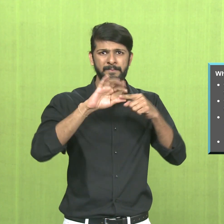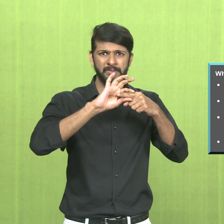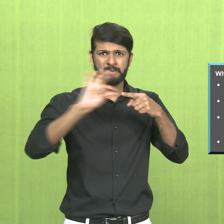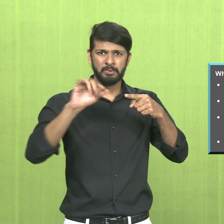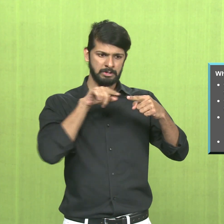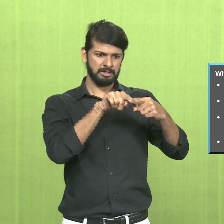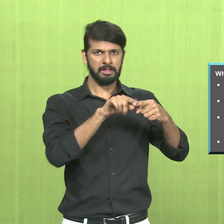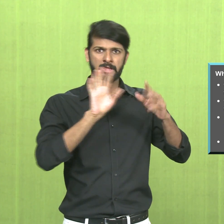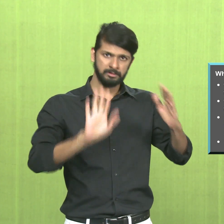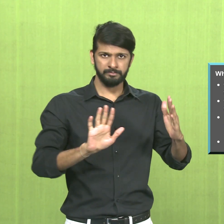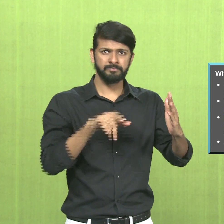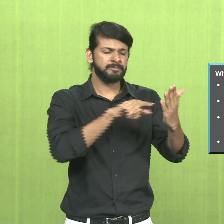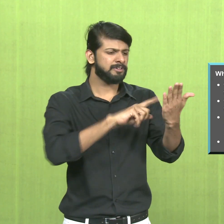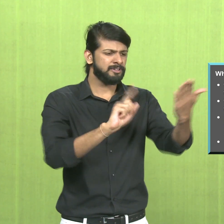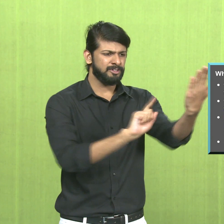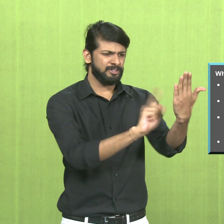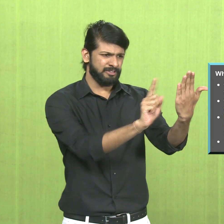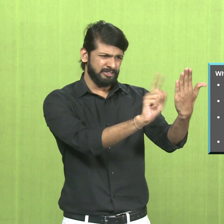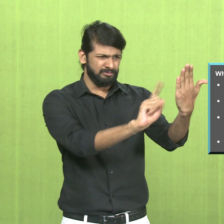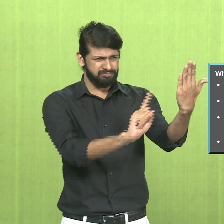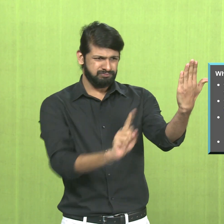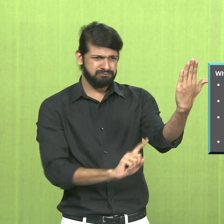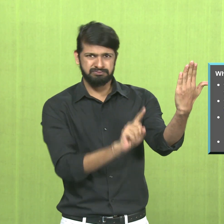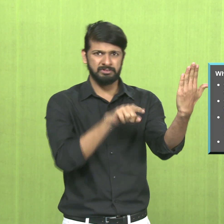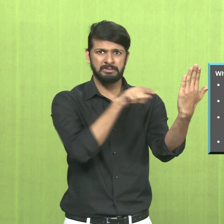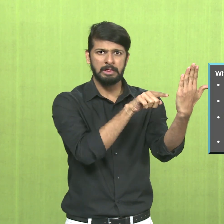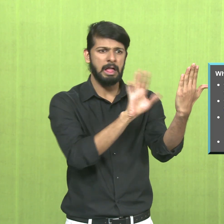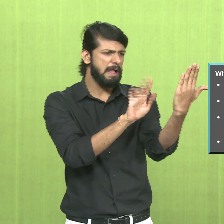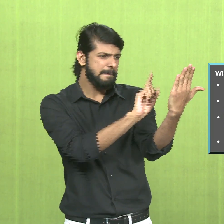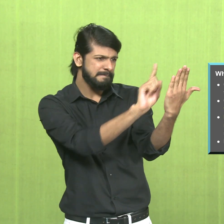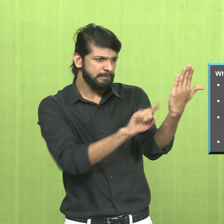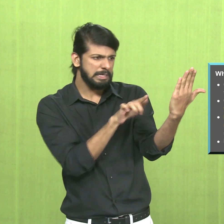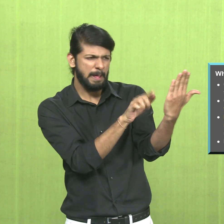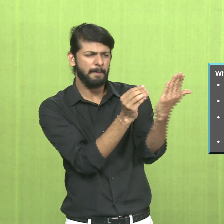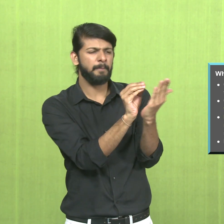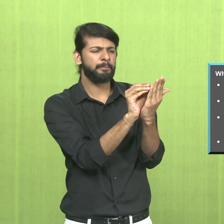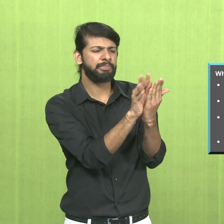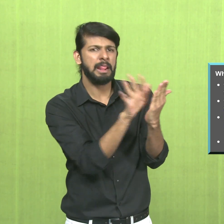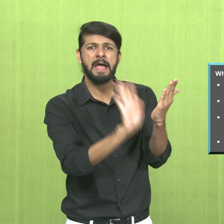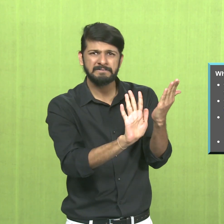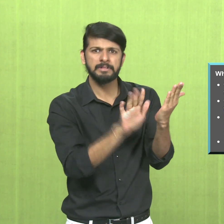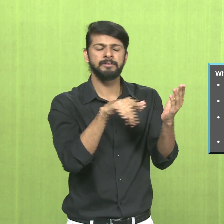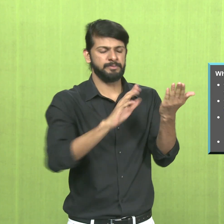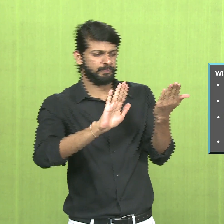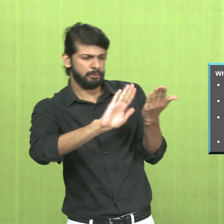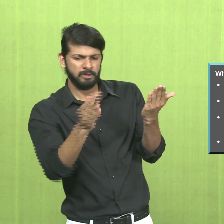The charcoal stick art needs to be fixed with a color fixer because of the